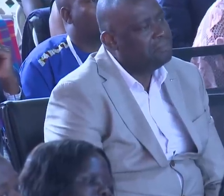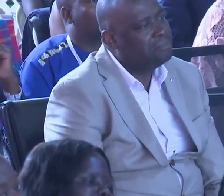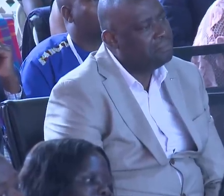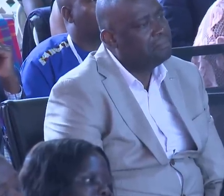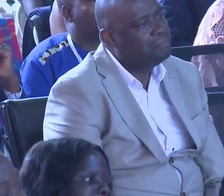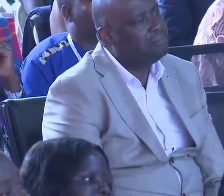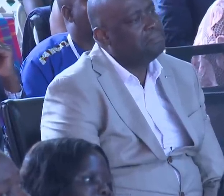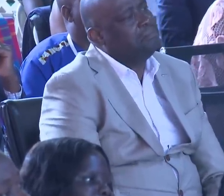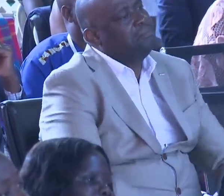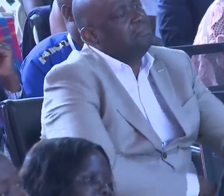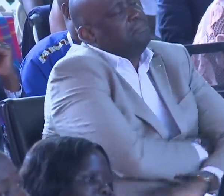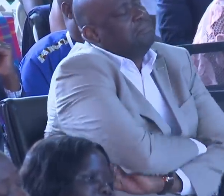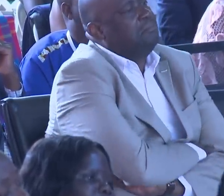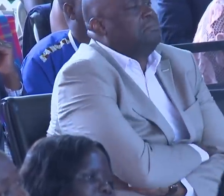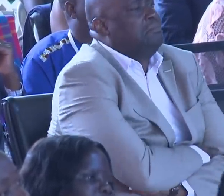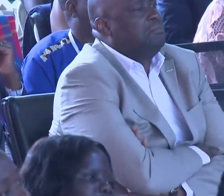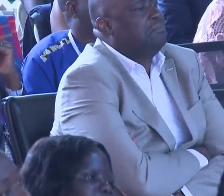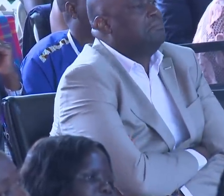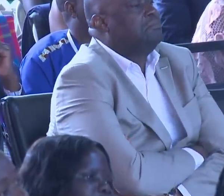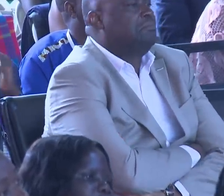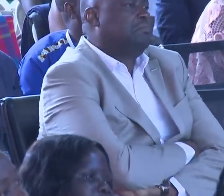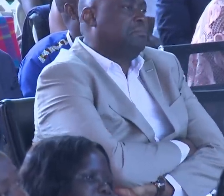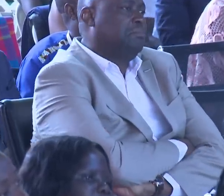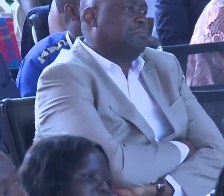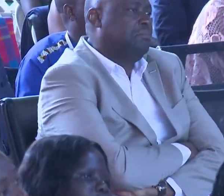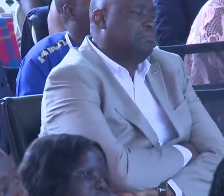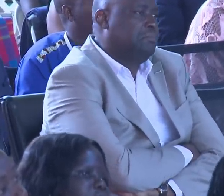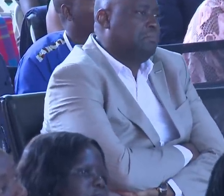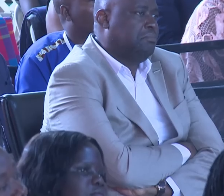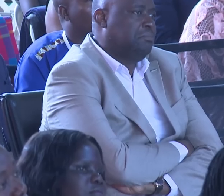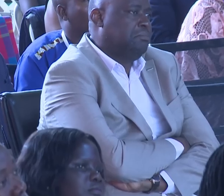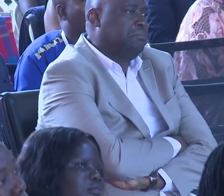Mwebale nyo, nyo, nyo, okola.